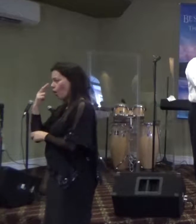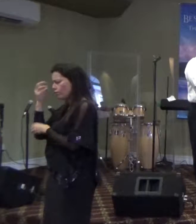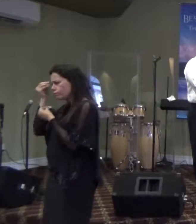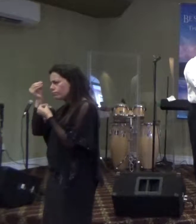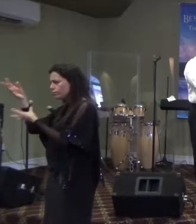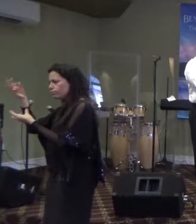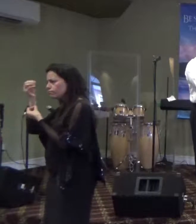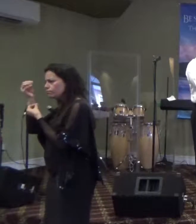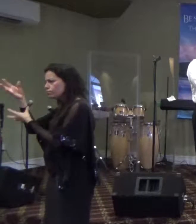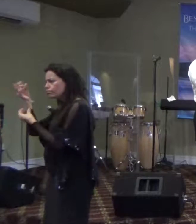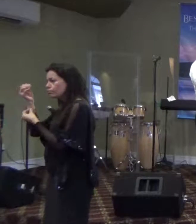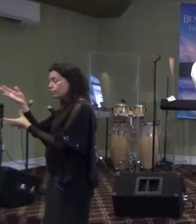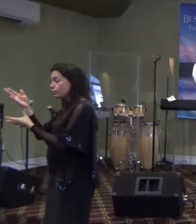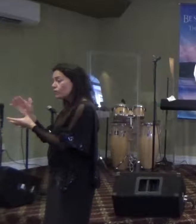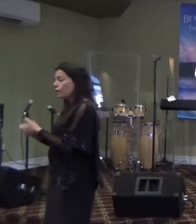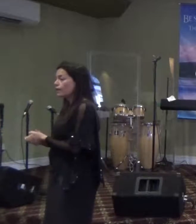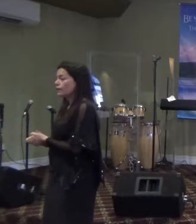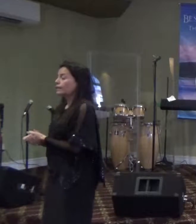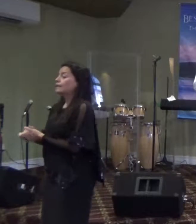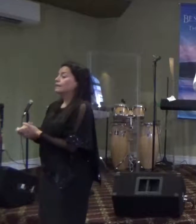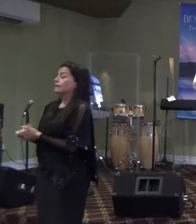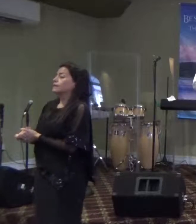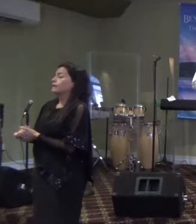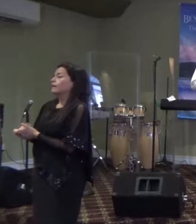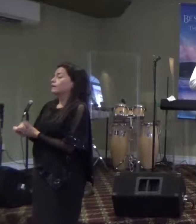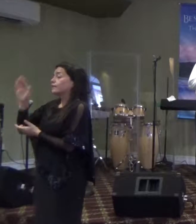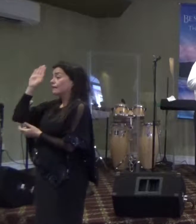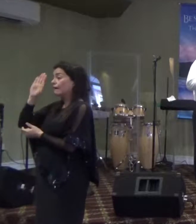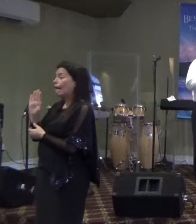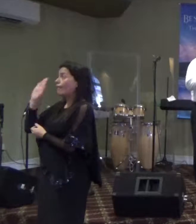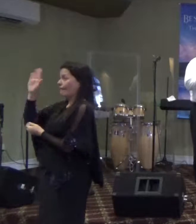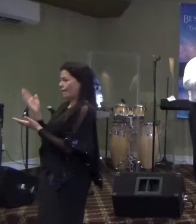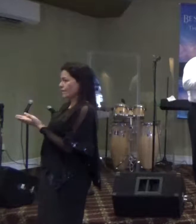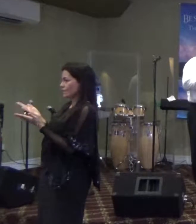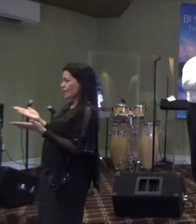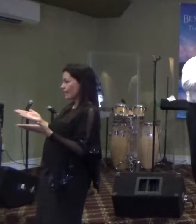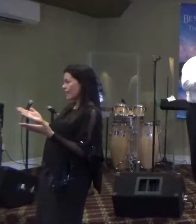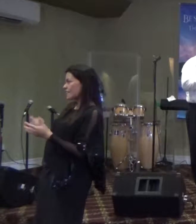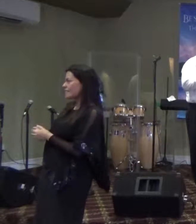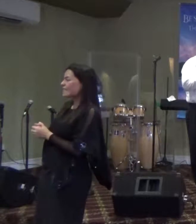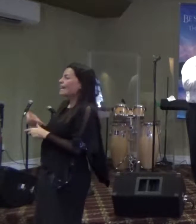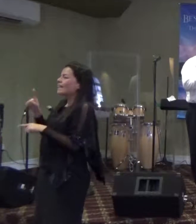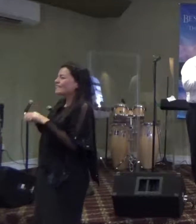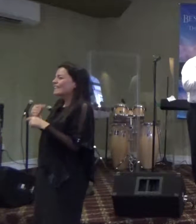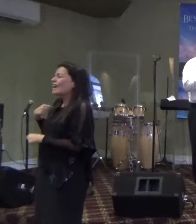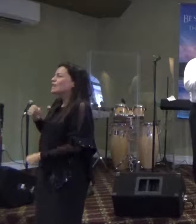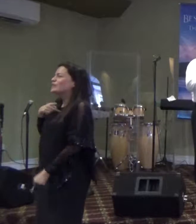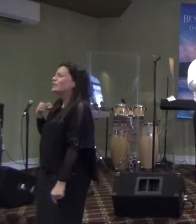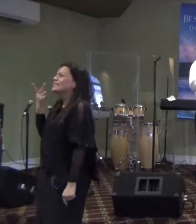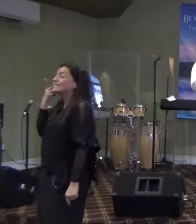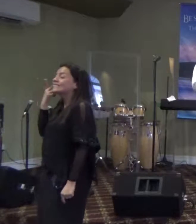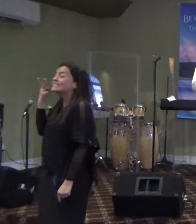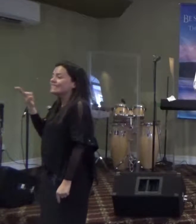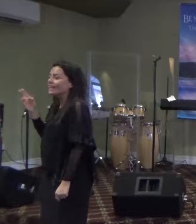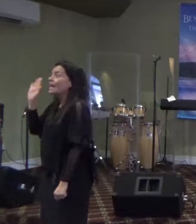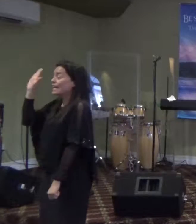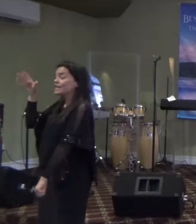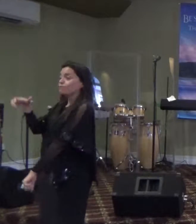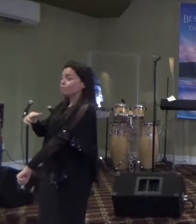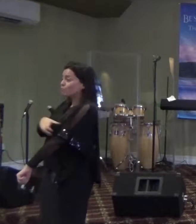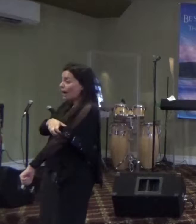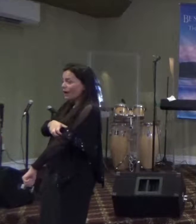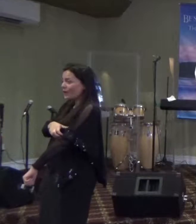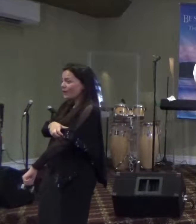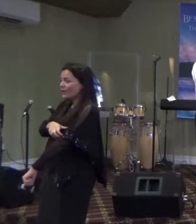20, chapter 1, verse 20, las cosas invisibles de the Dios, things invisible of God, su eterno poder y deidad,